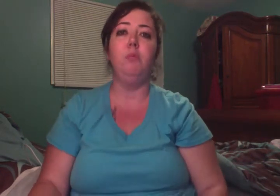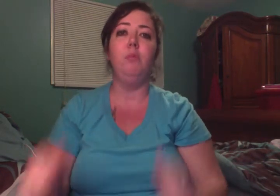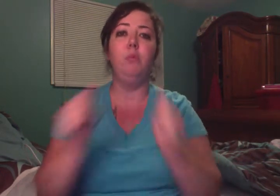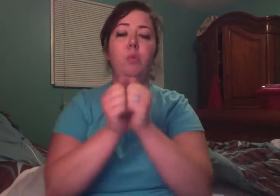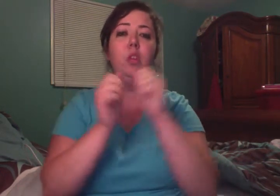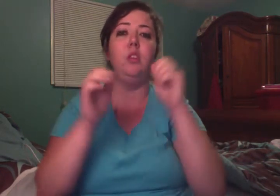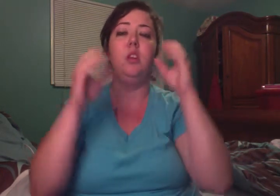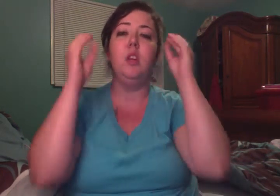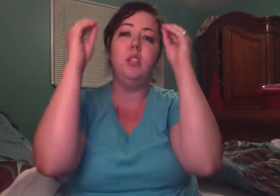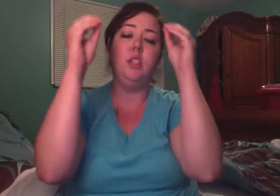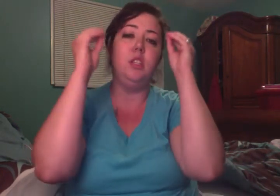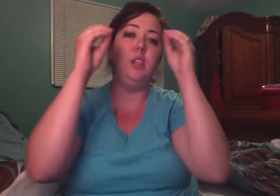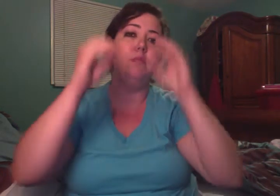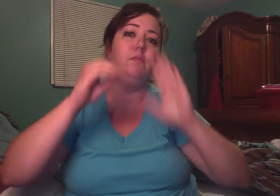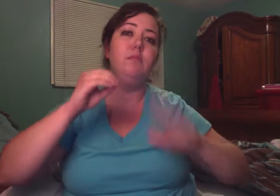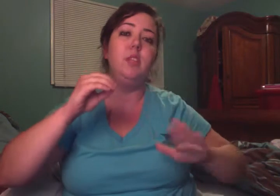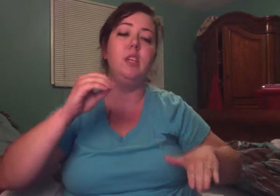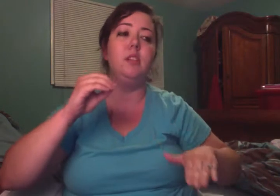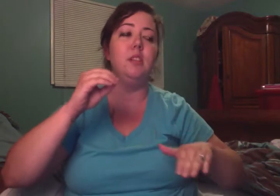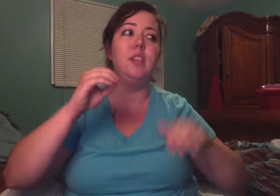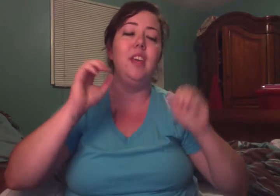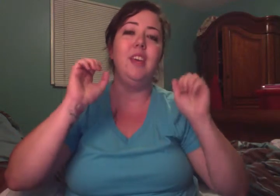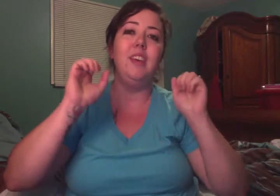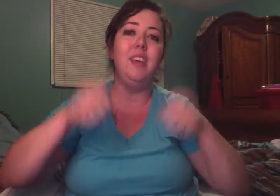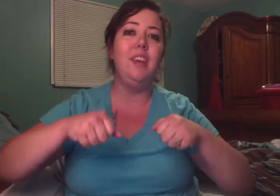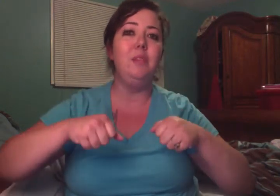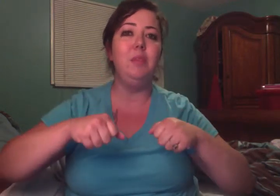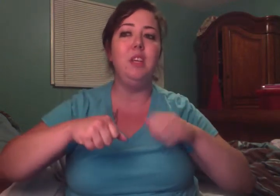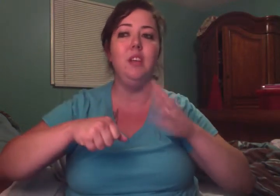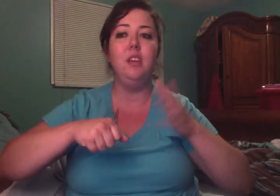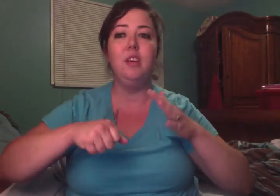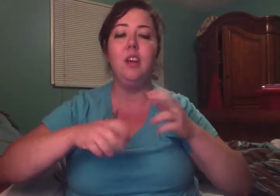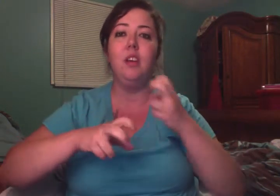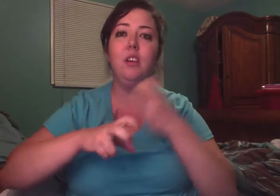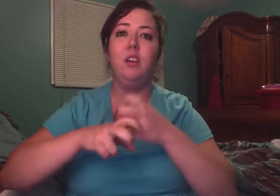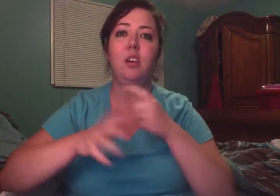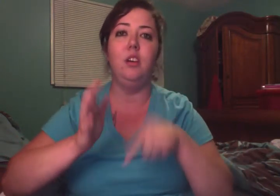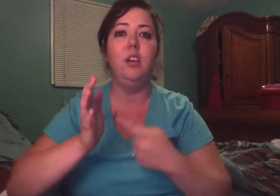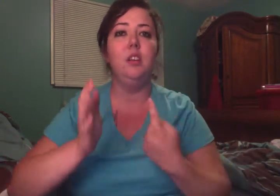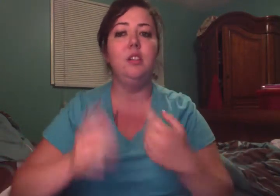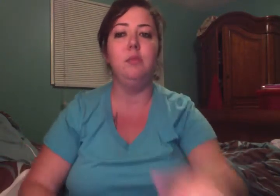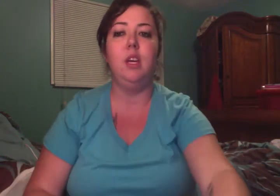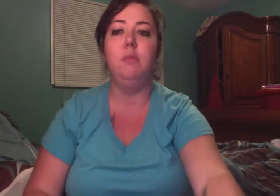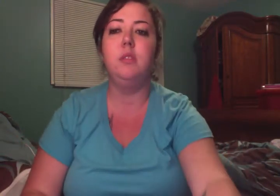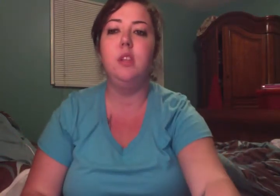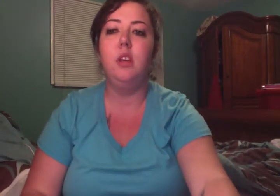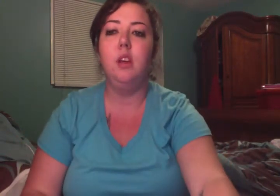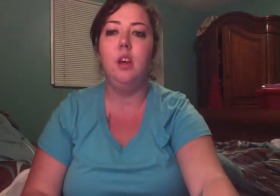with teaching kids because it can be kind of hard sometimes.